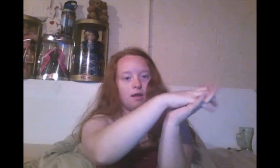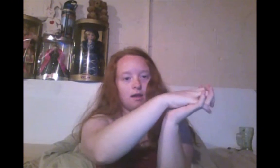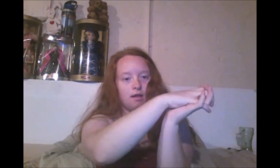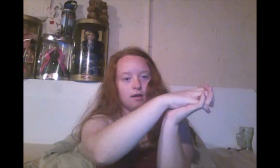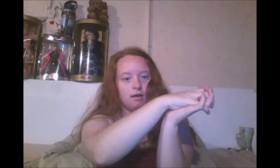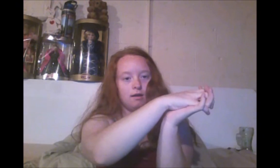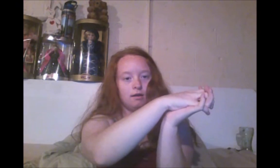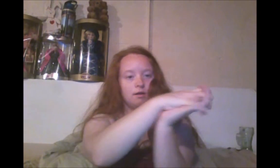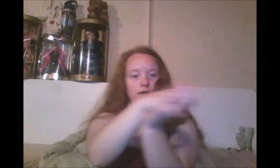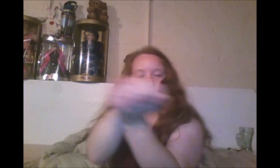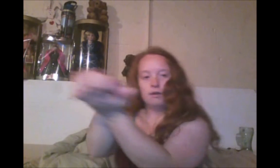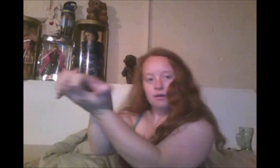Alligator.